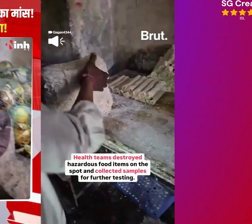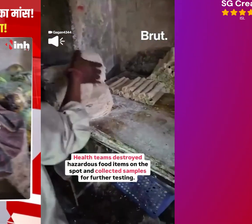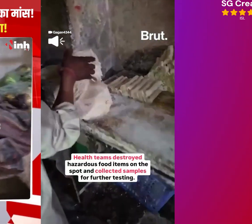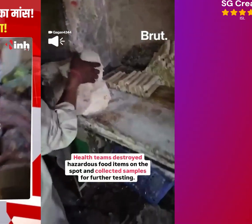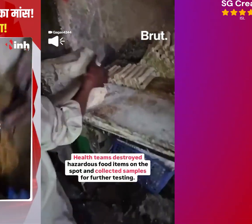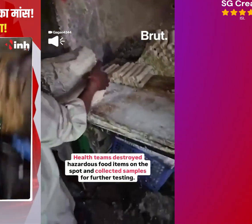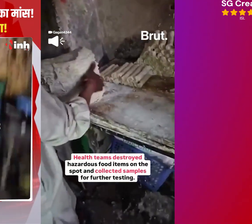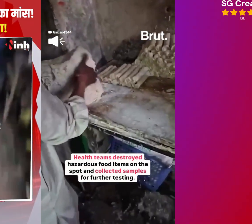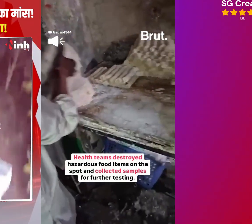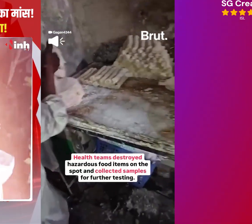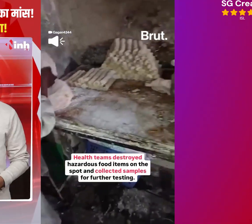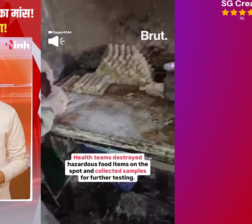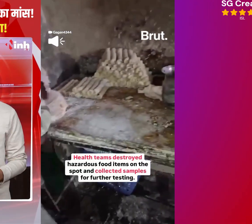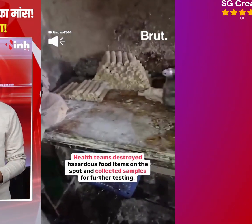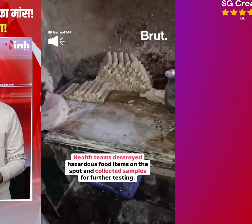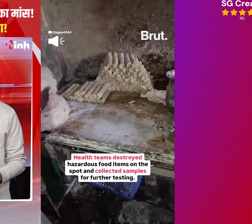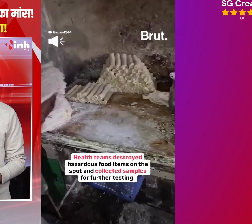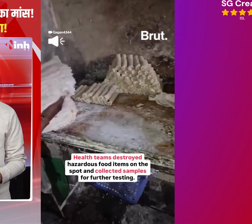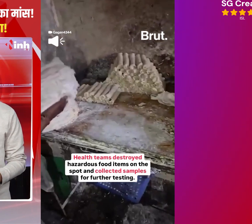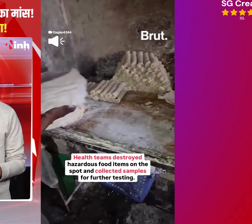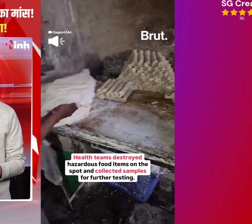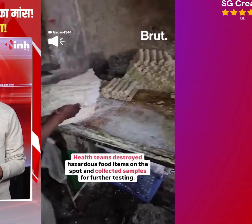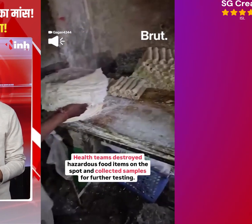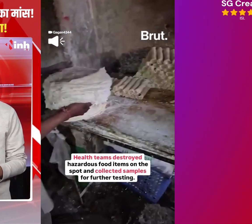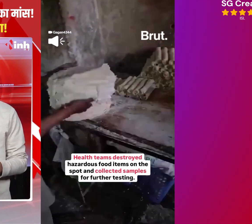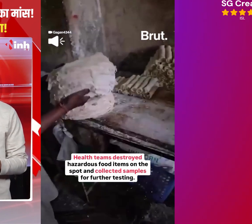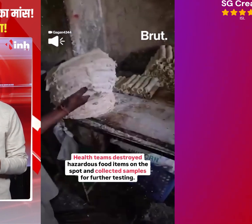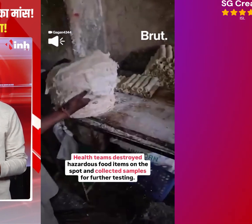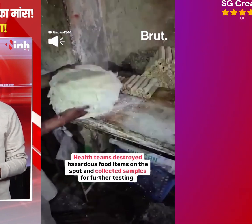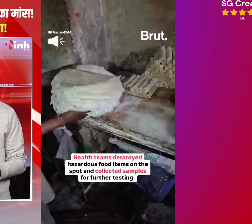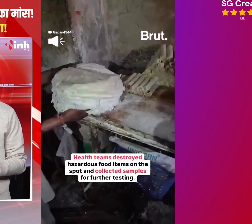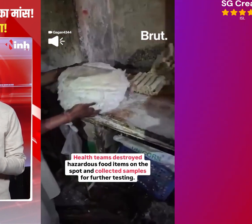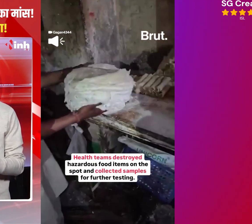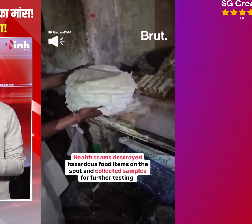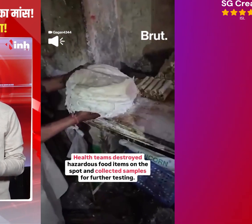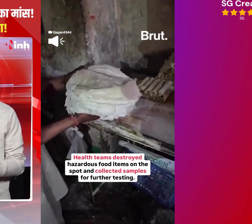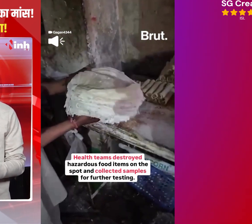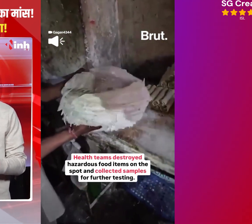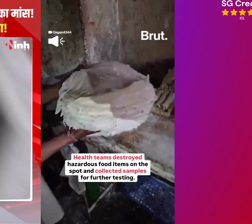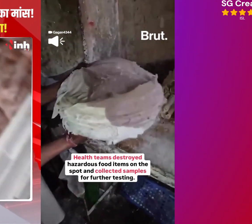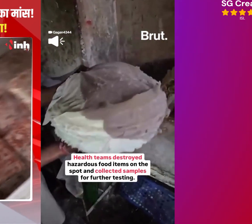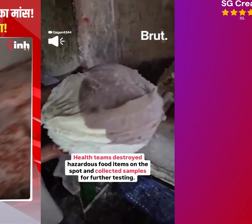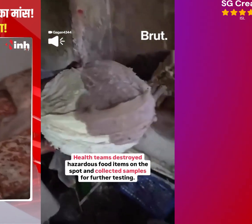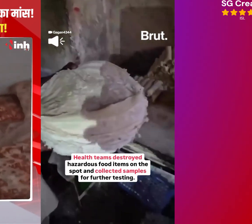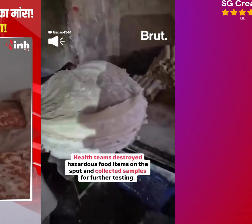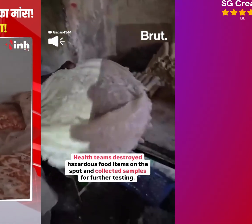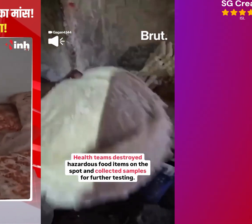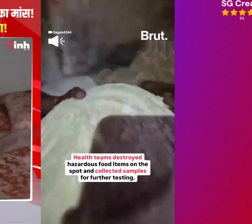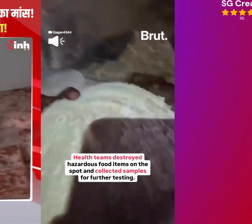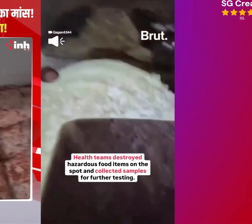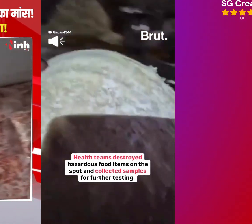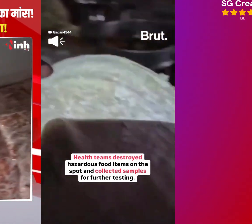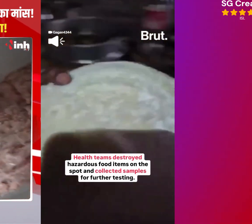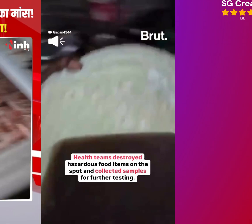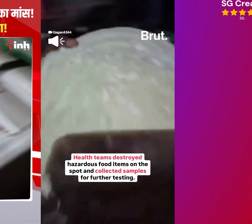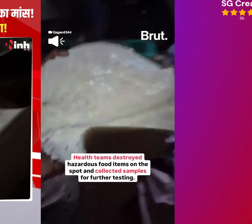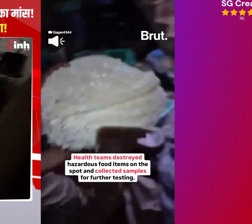the potential health risks of street food, especially when hygiene is poor. Risks include foodborne